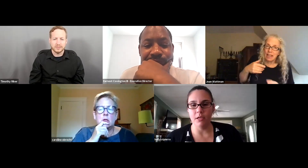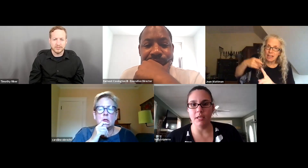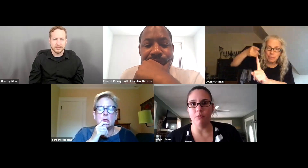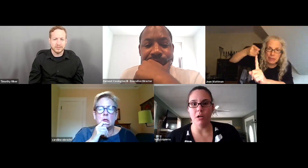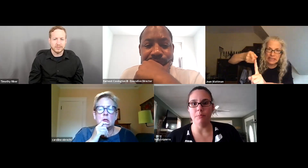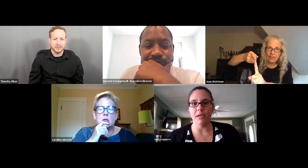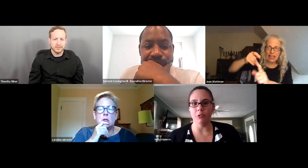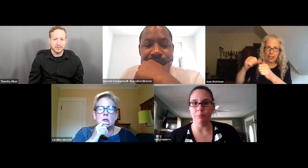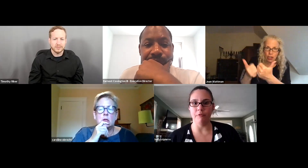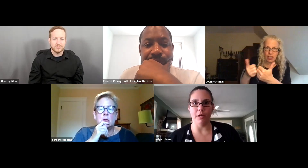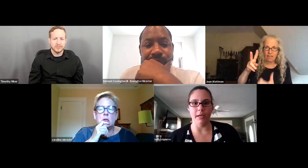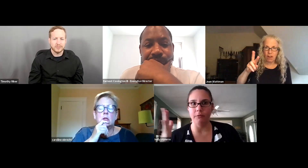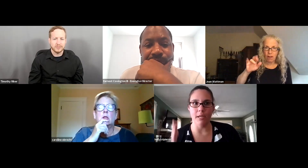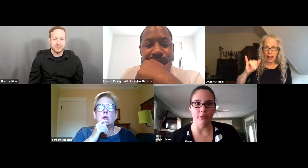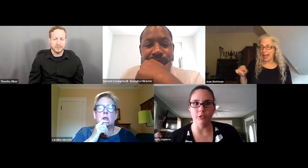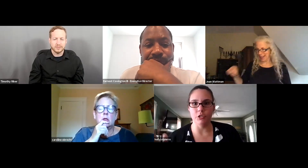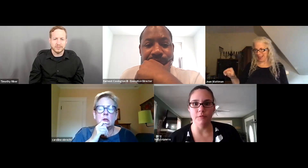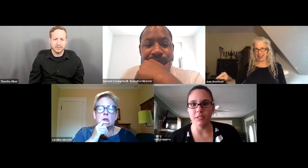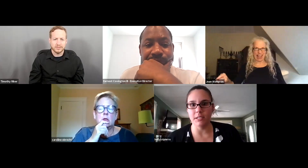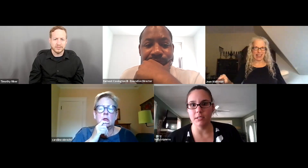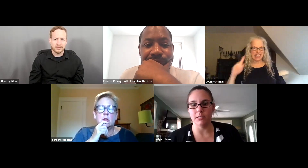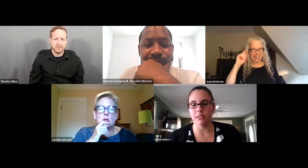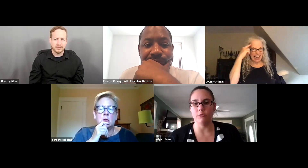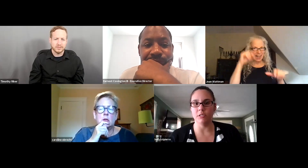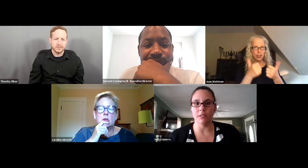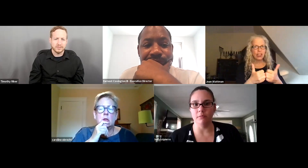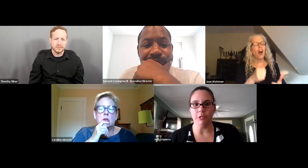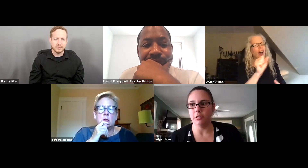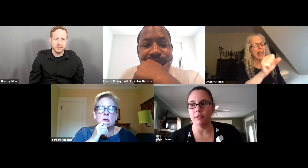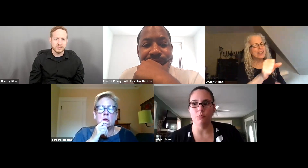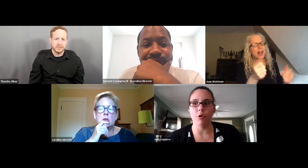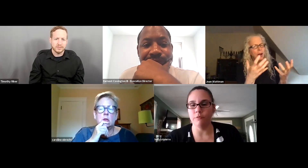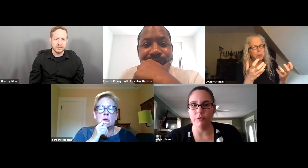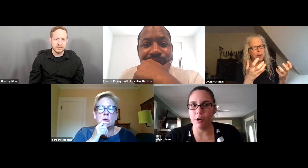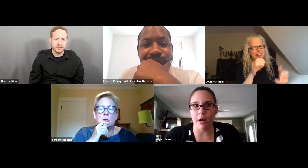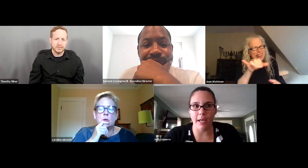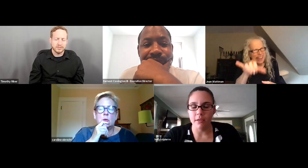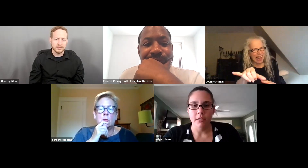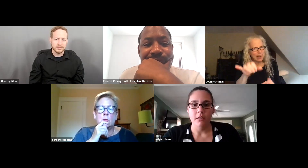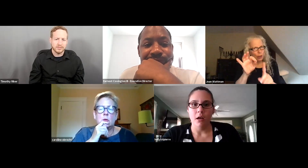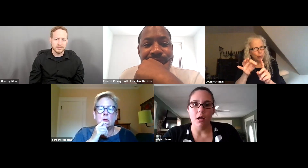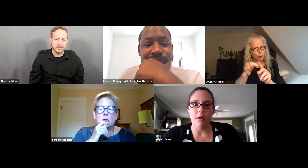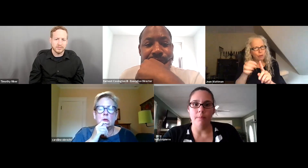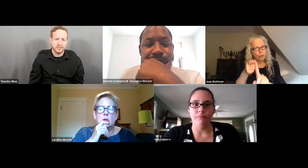with and they want to be able to provide regular services using this one VRI